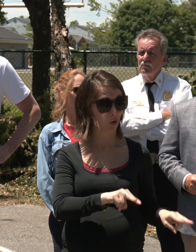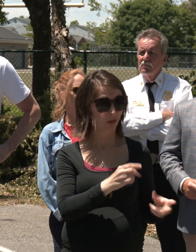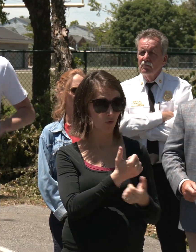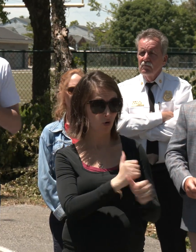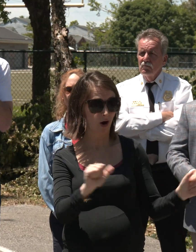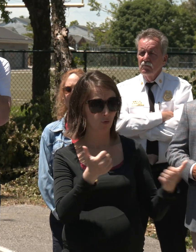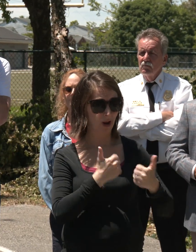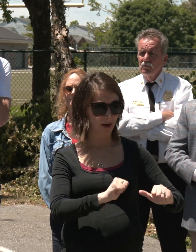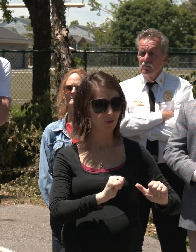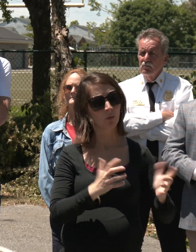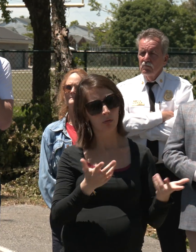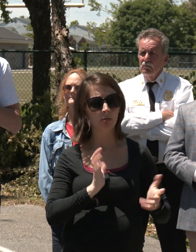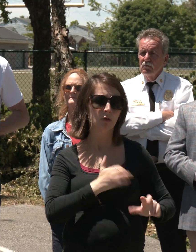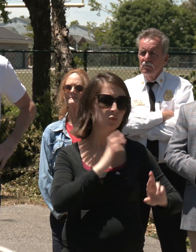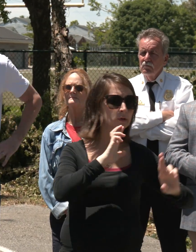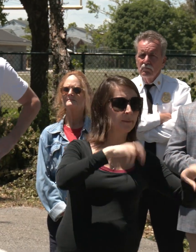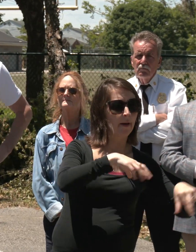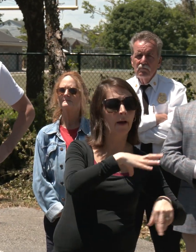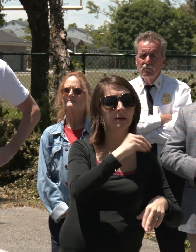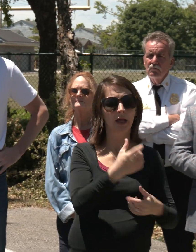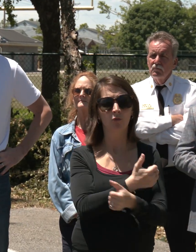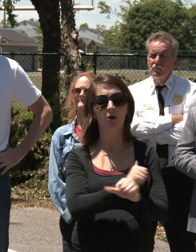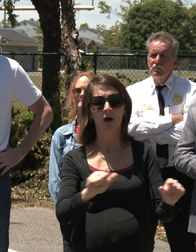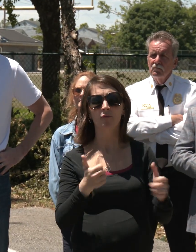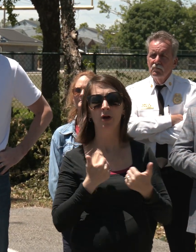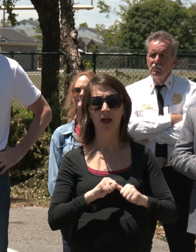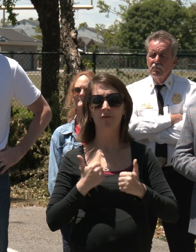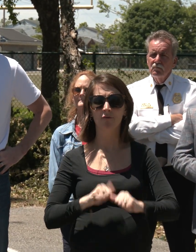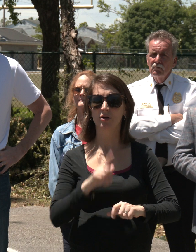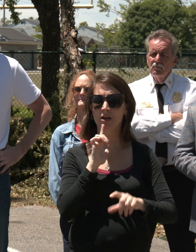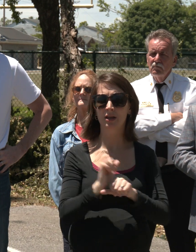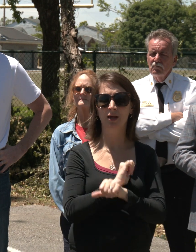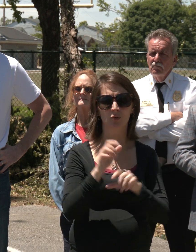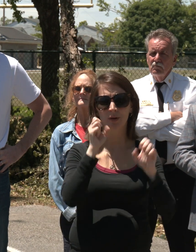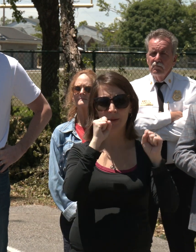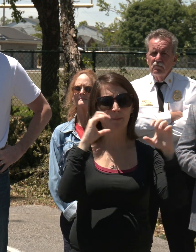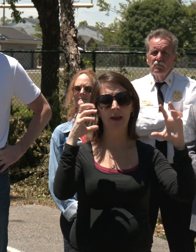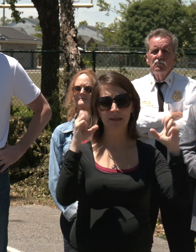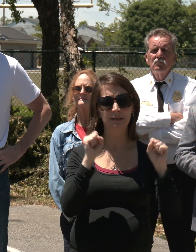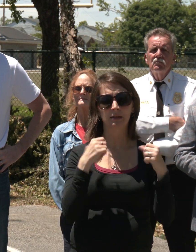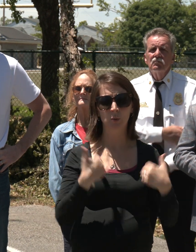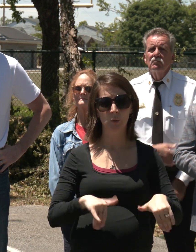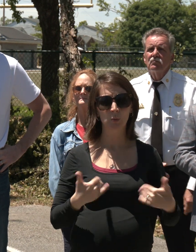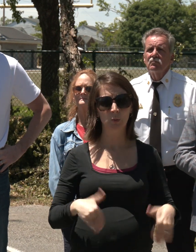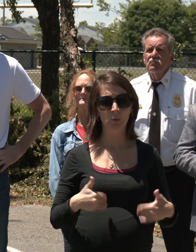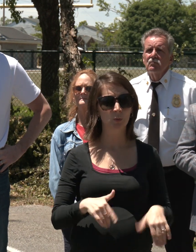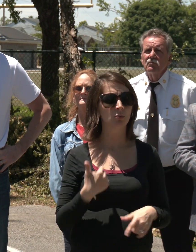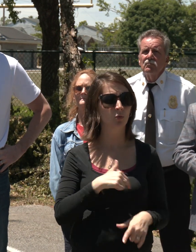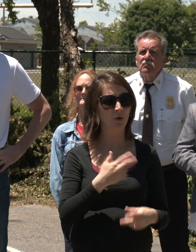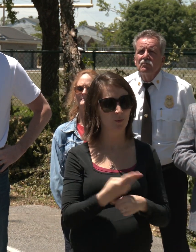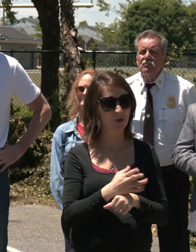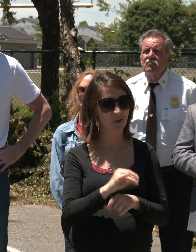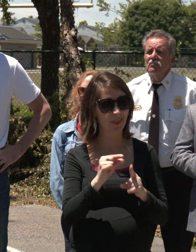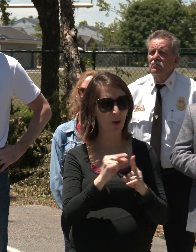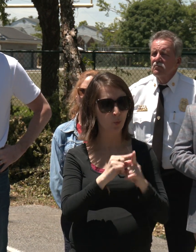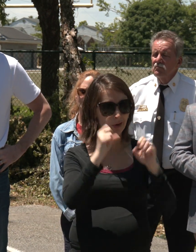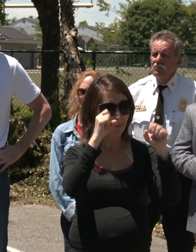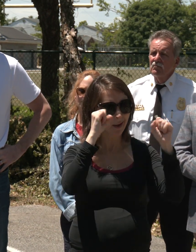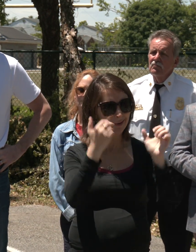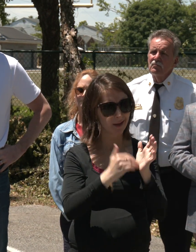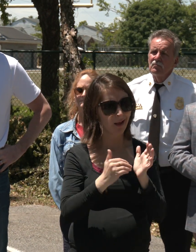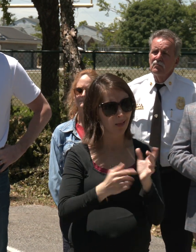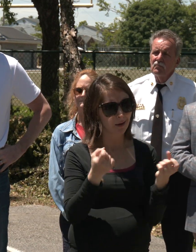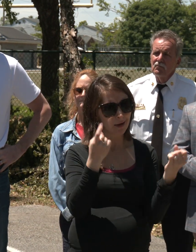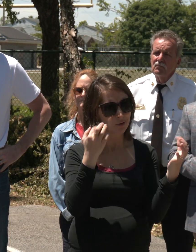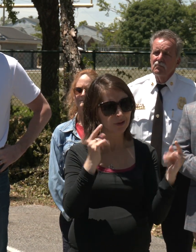well, the response and recovery effort, it's been pretty amazing. We have using that word amazing, we have a